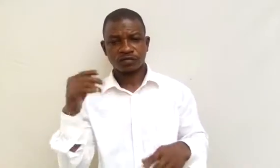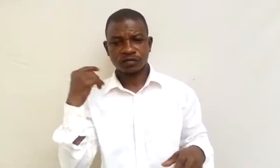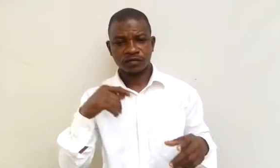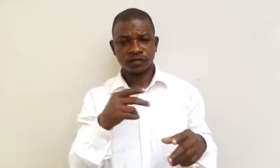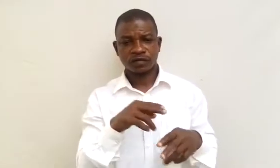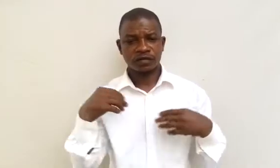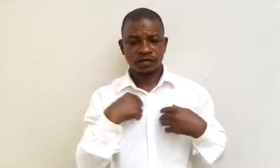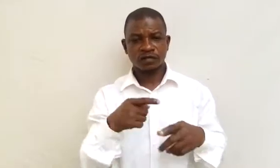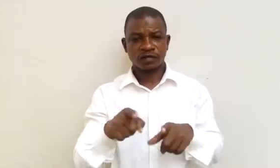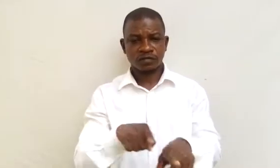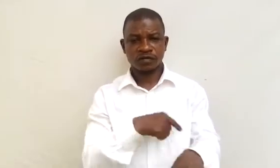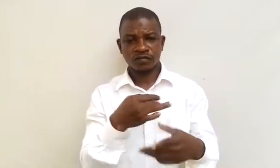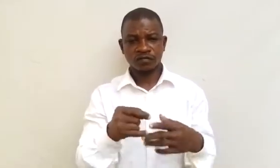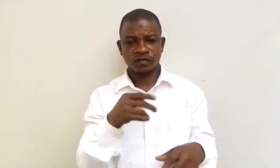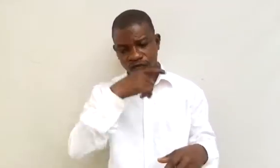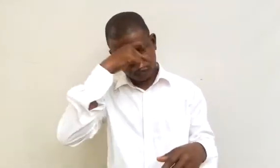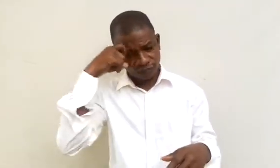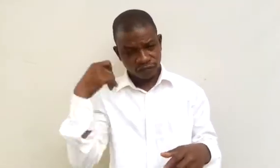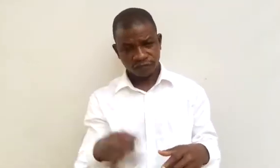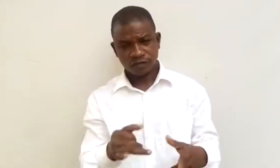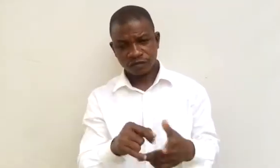period of heat or drought.